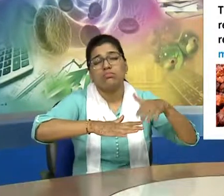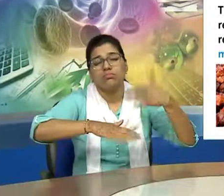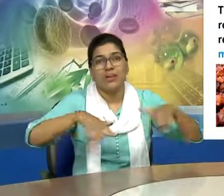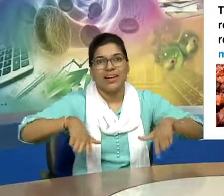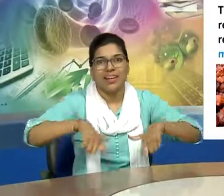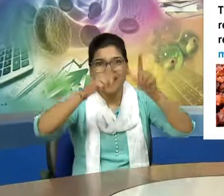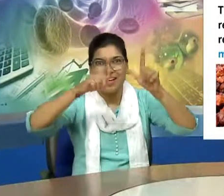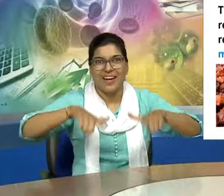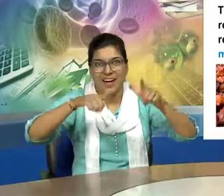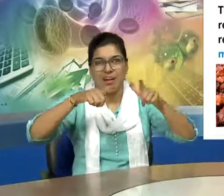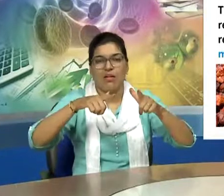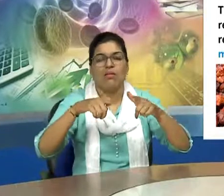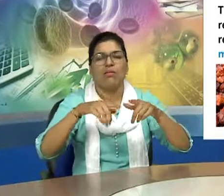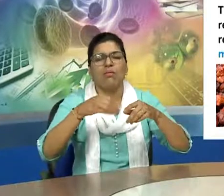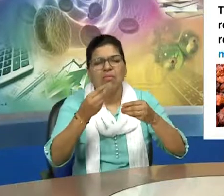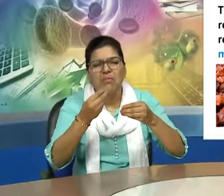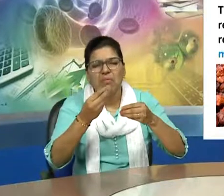under pressure below the earth.